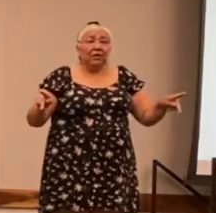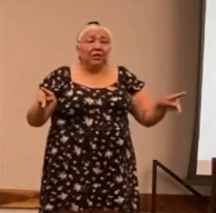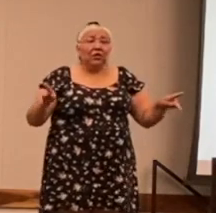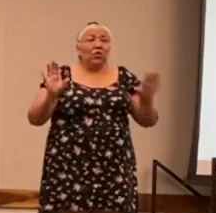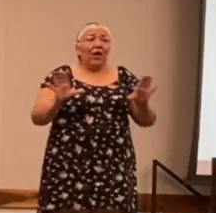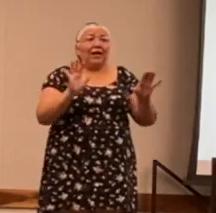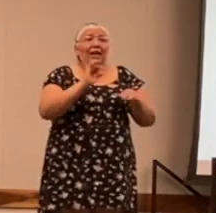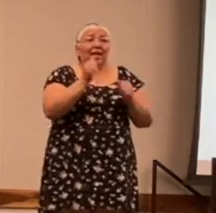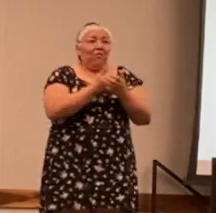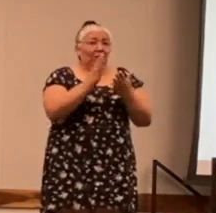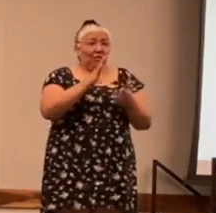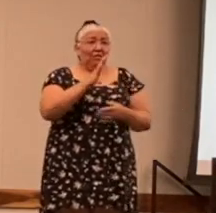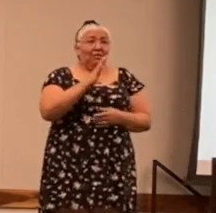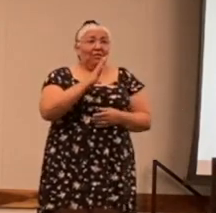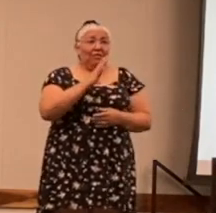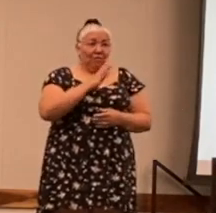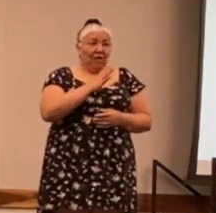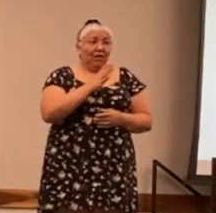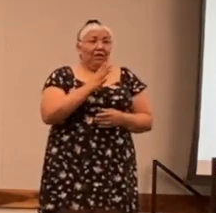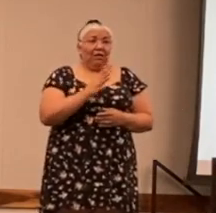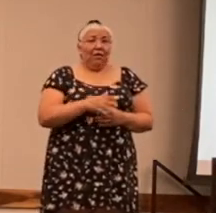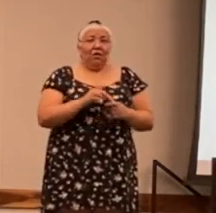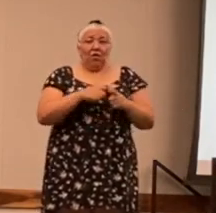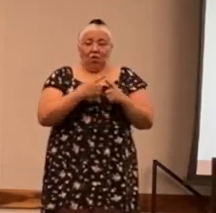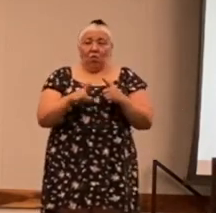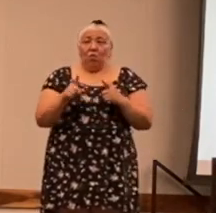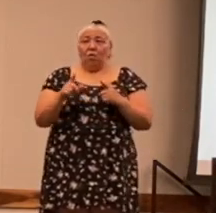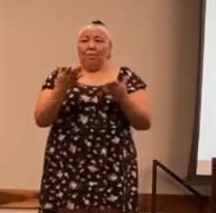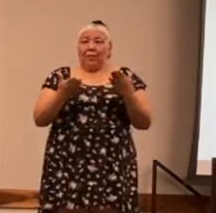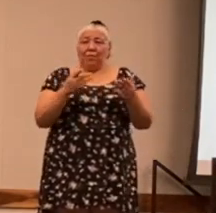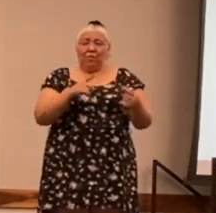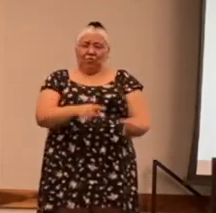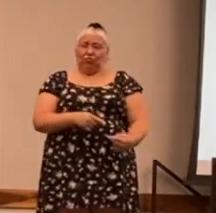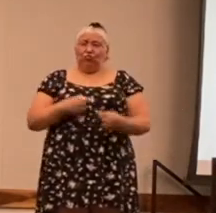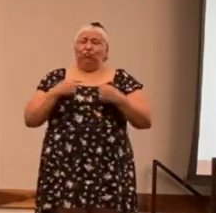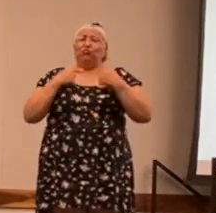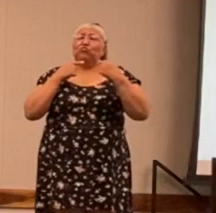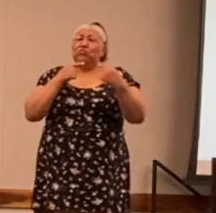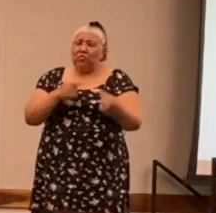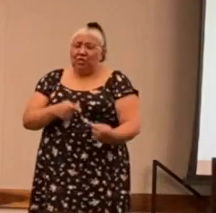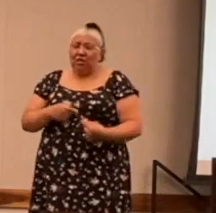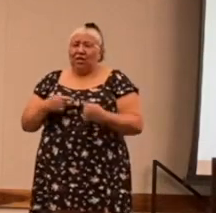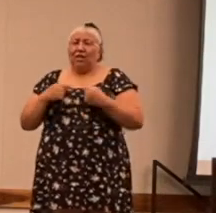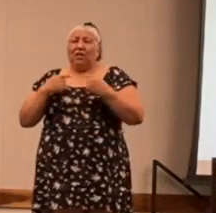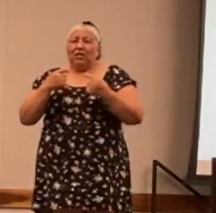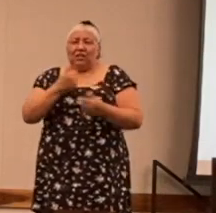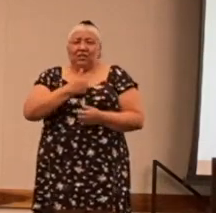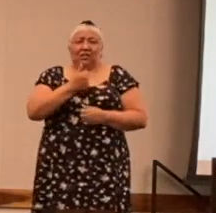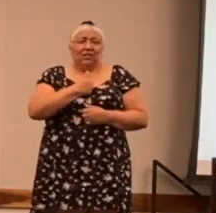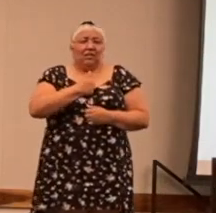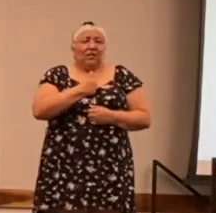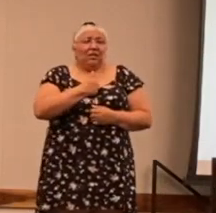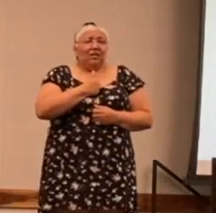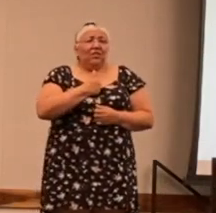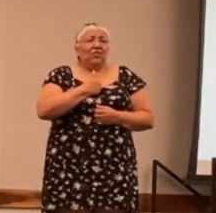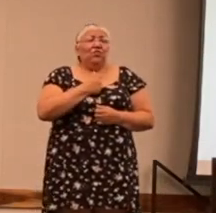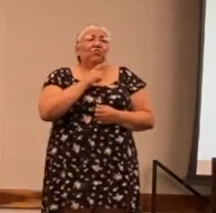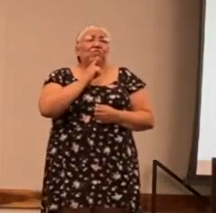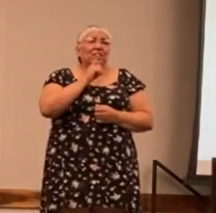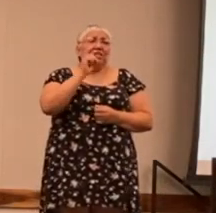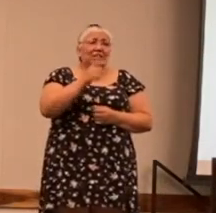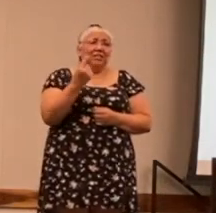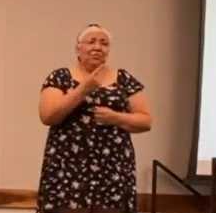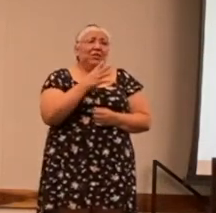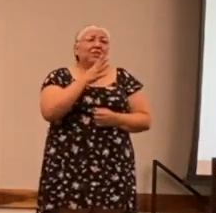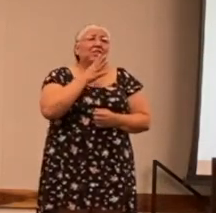like everything's fine. Or maybe you're struggling personally, and you're desperately needing someone to